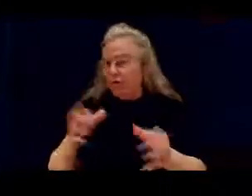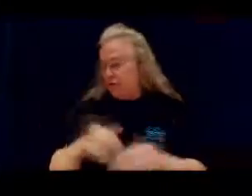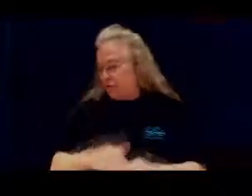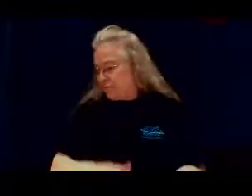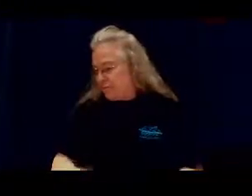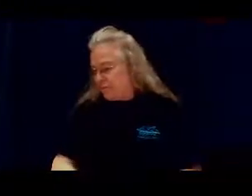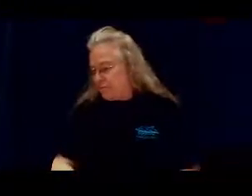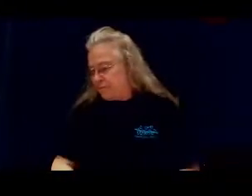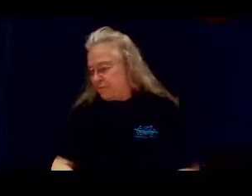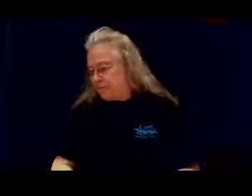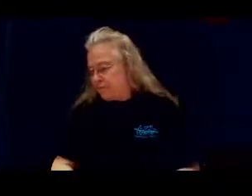them.